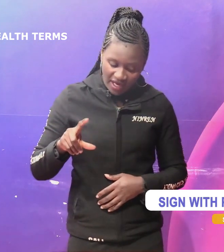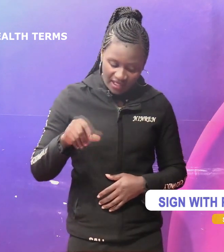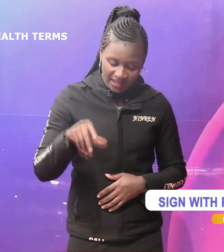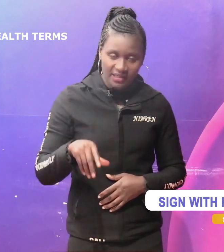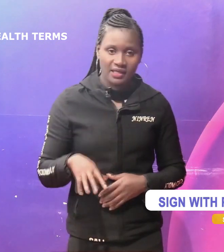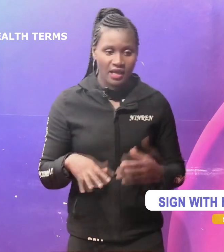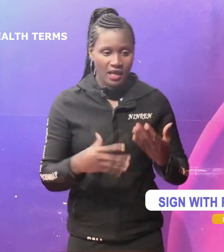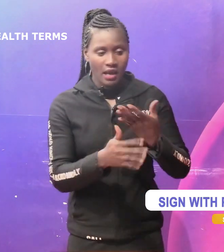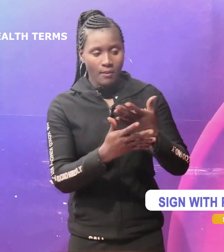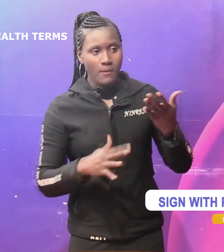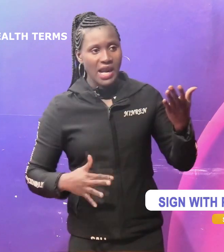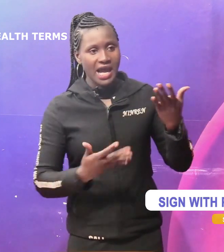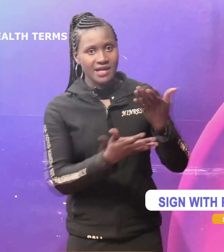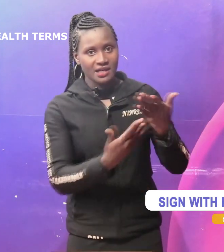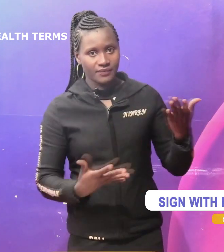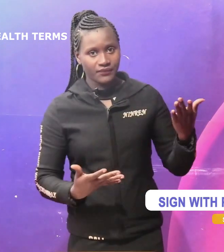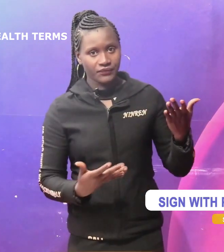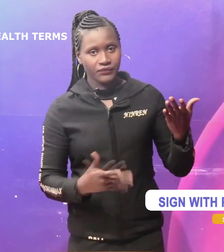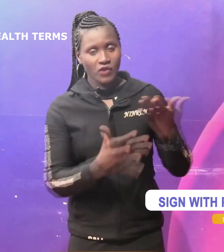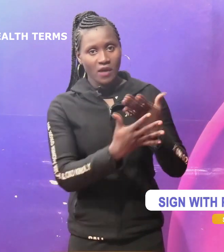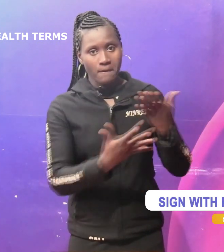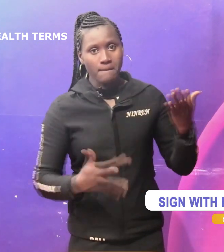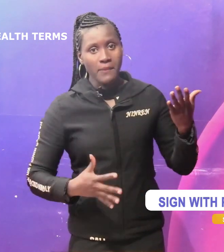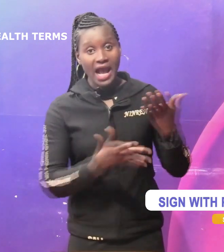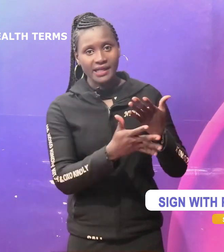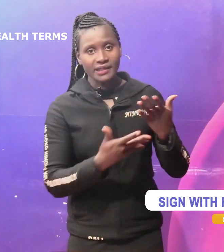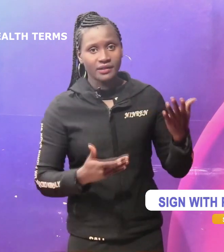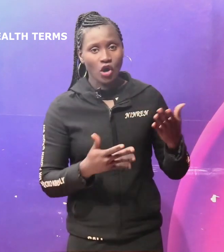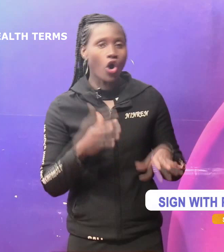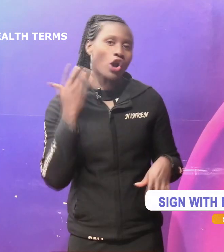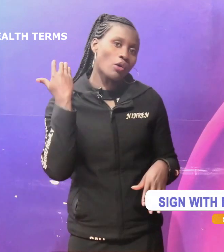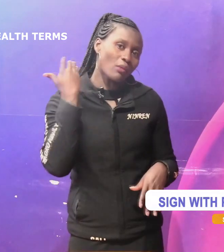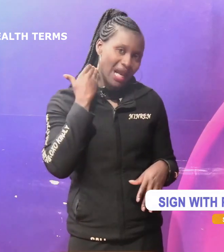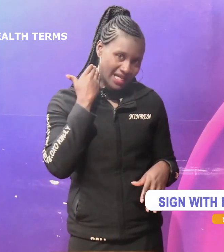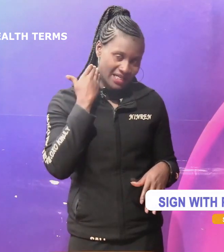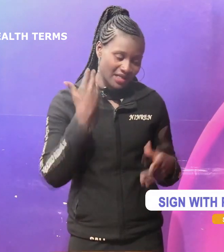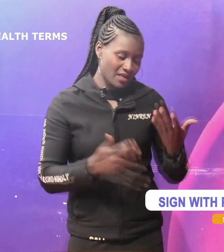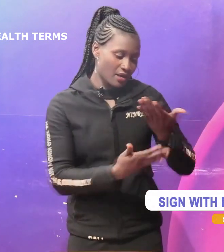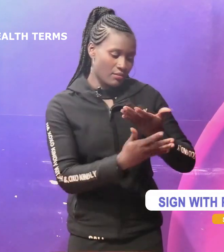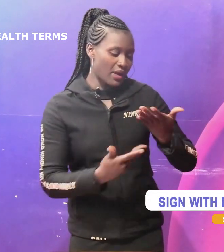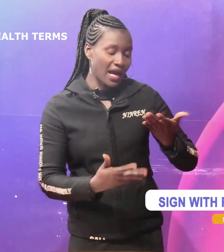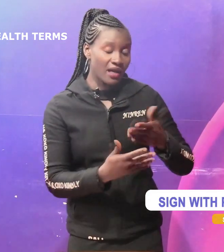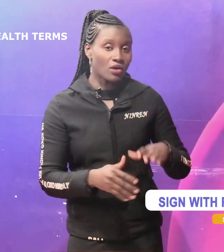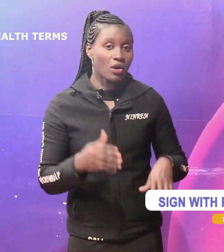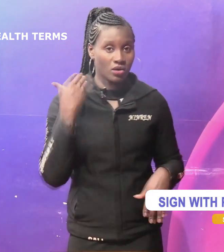Virus. Blood. Blood or blood. Blood or